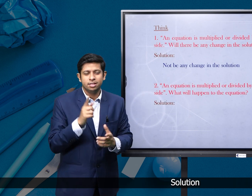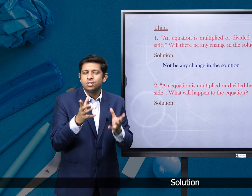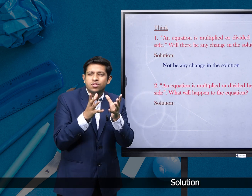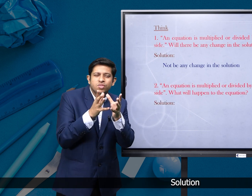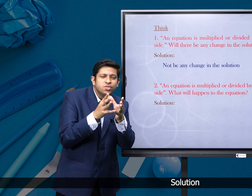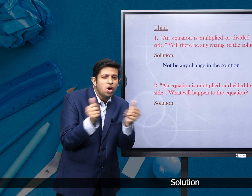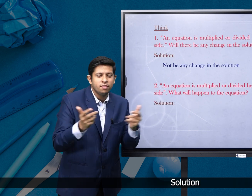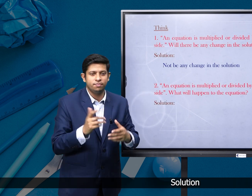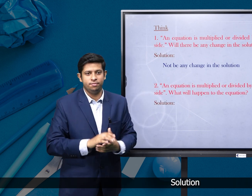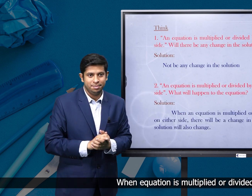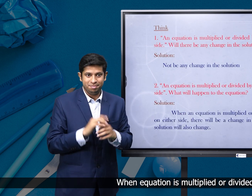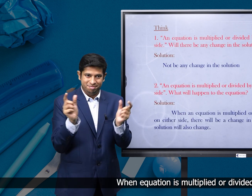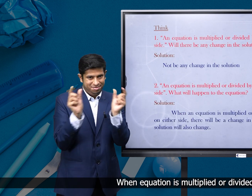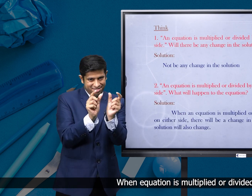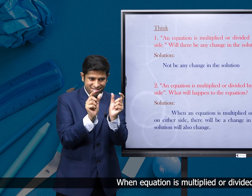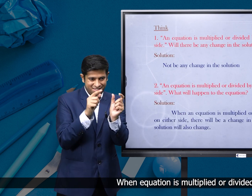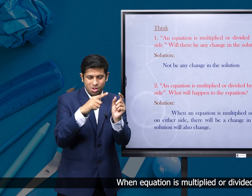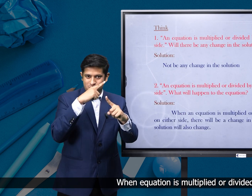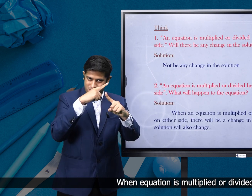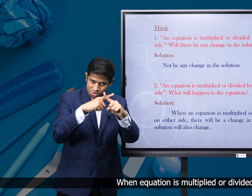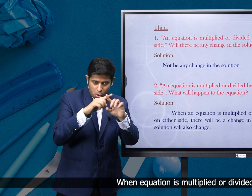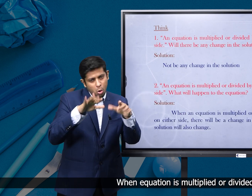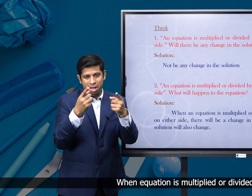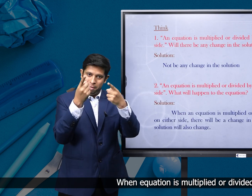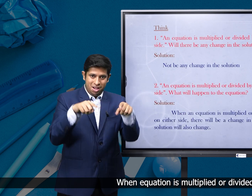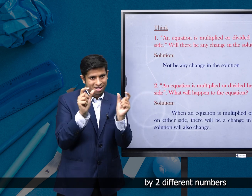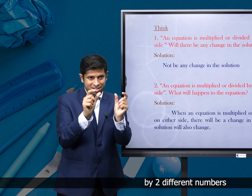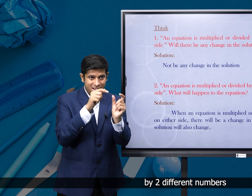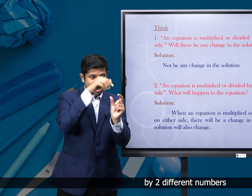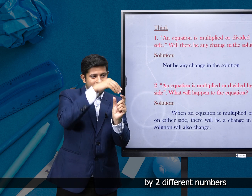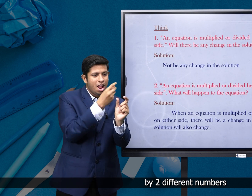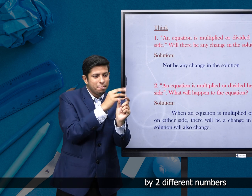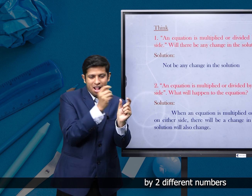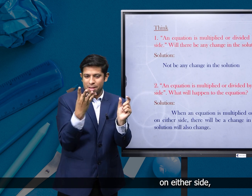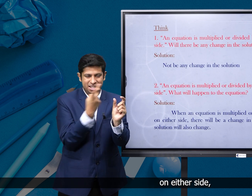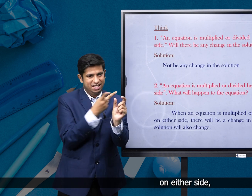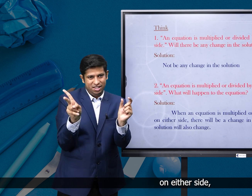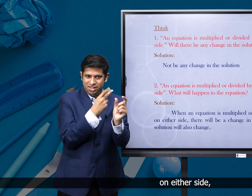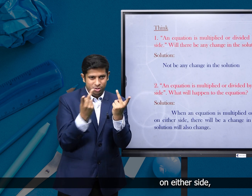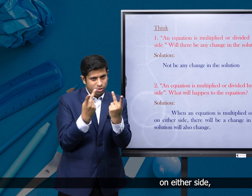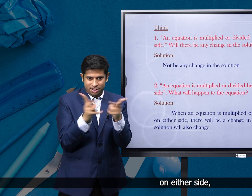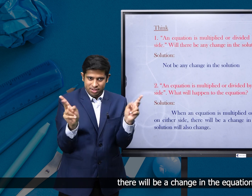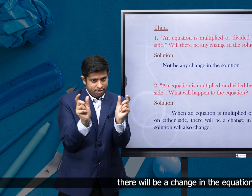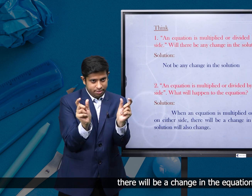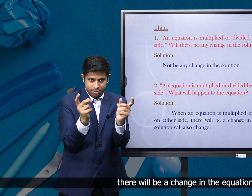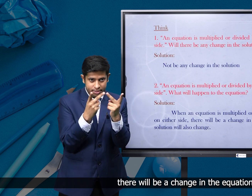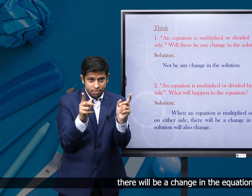Solution. When an equation is multiplied or divided by two different numbers on either side, there will be a change